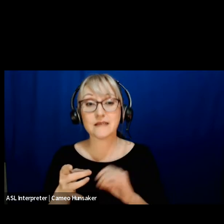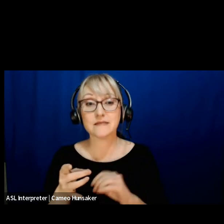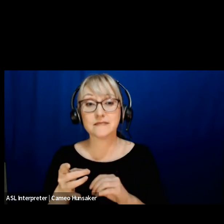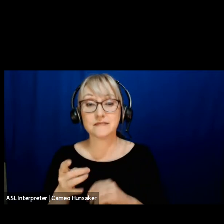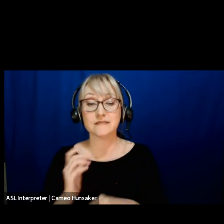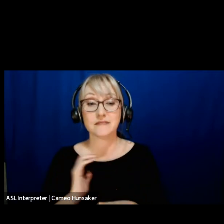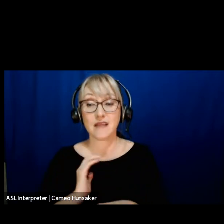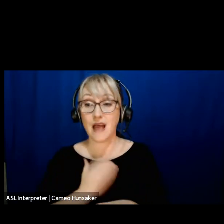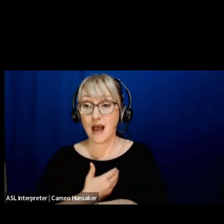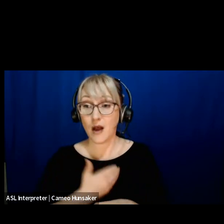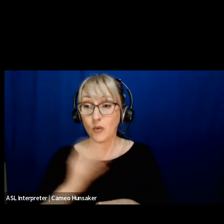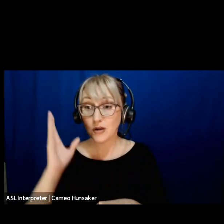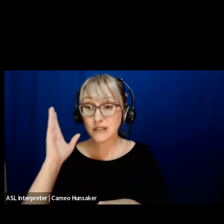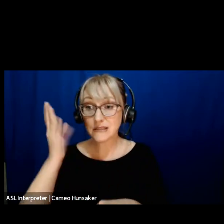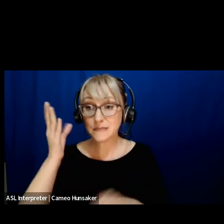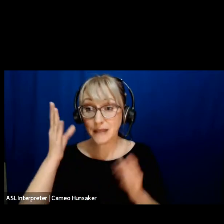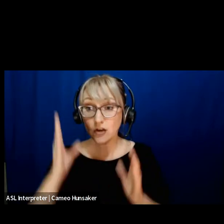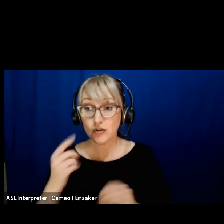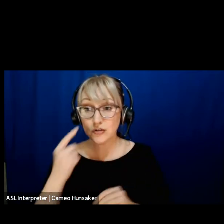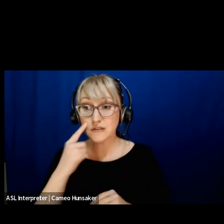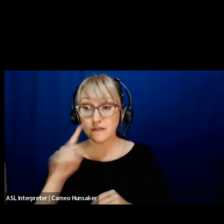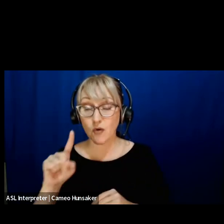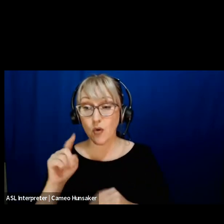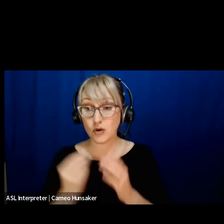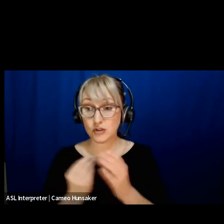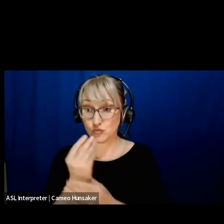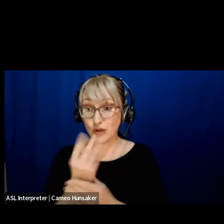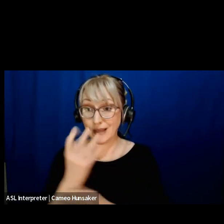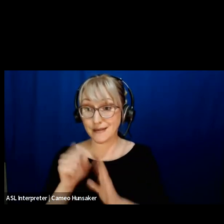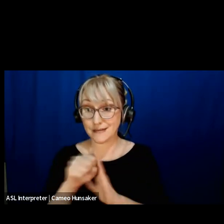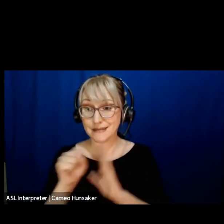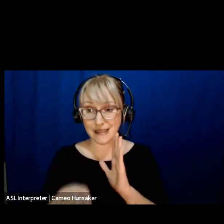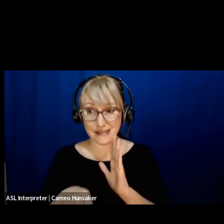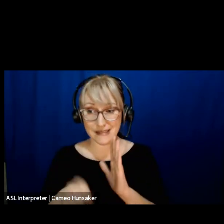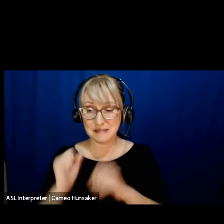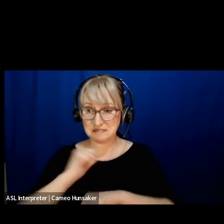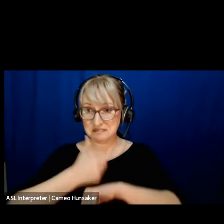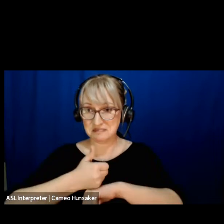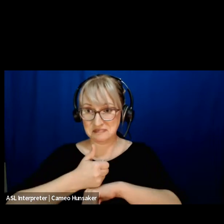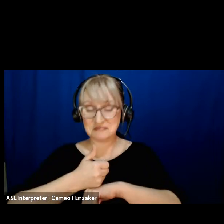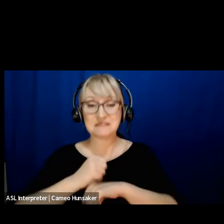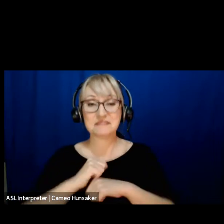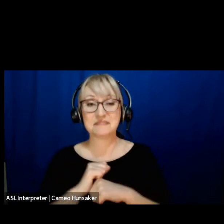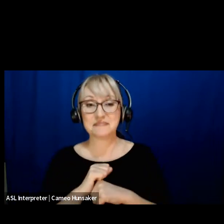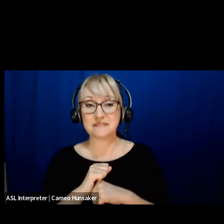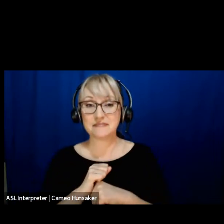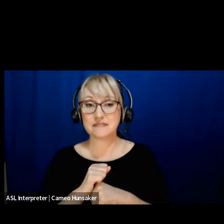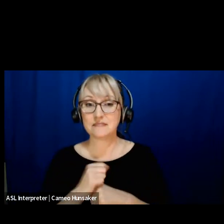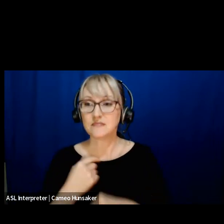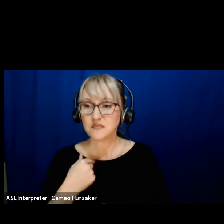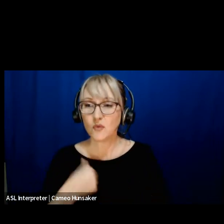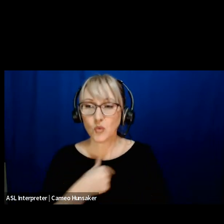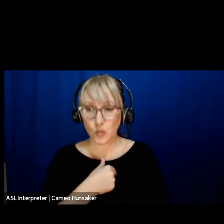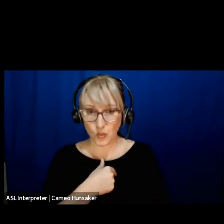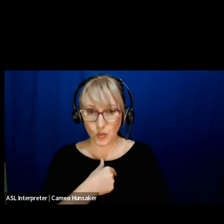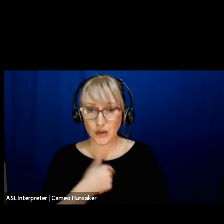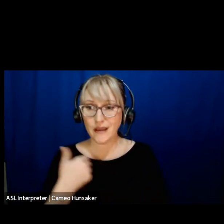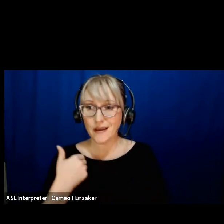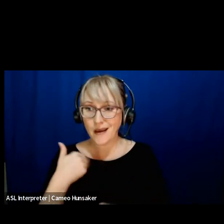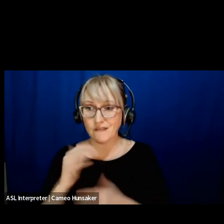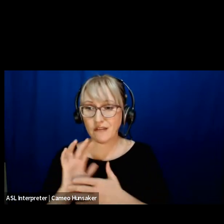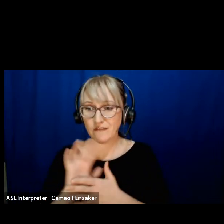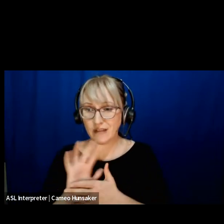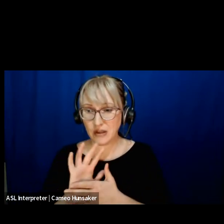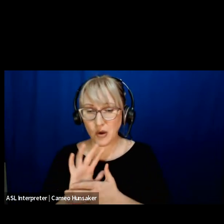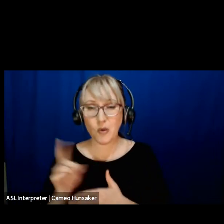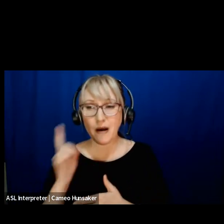speakers for the spring season. We had a video that you would all be interested in probably